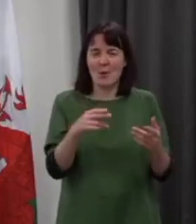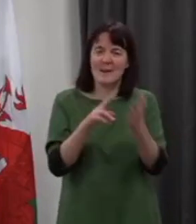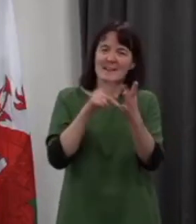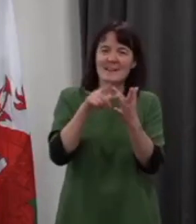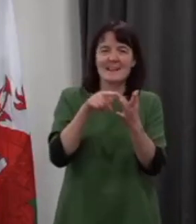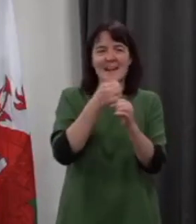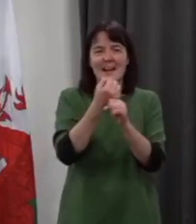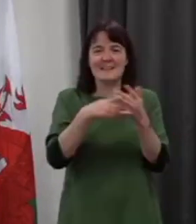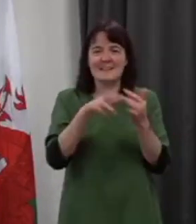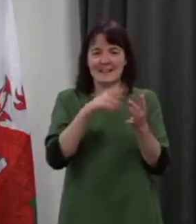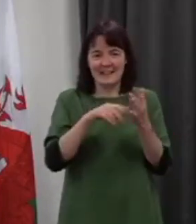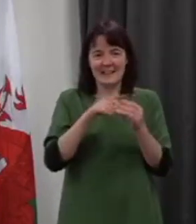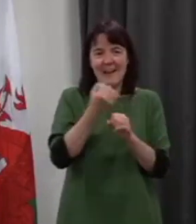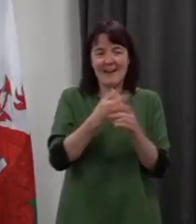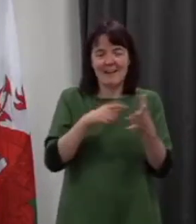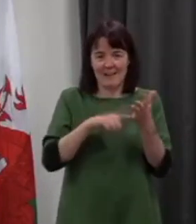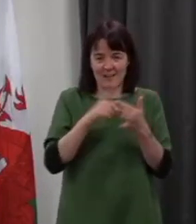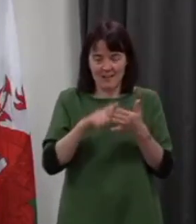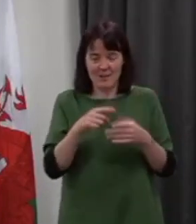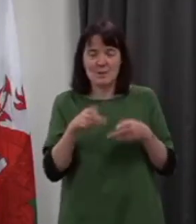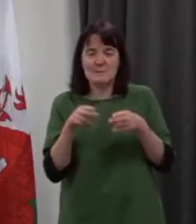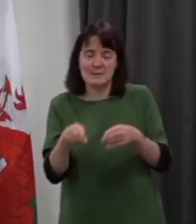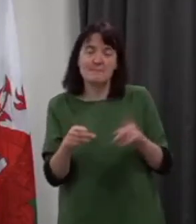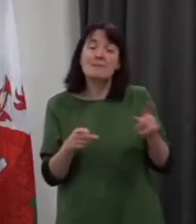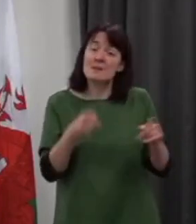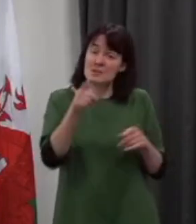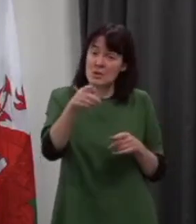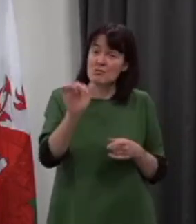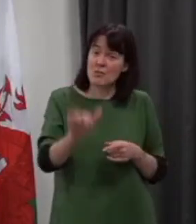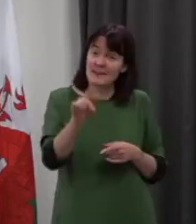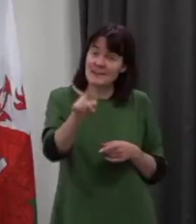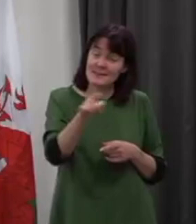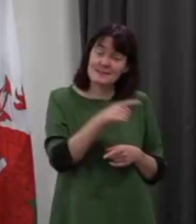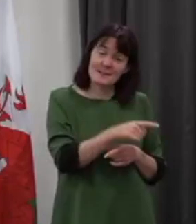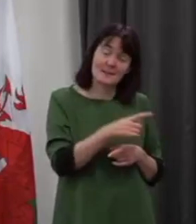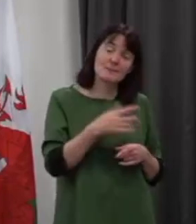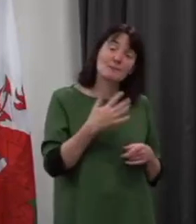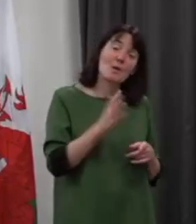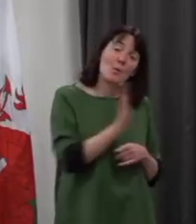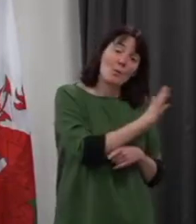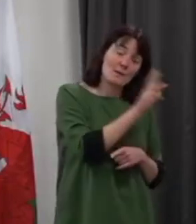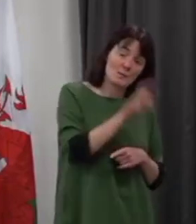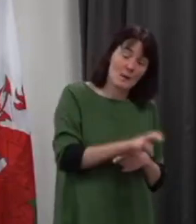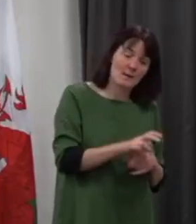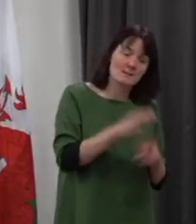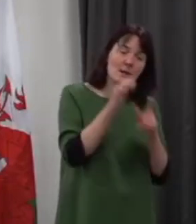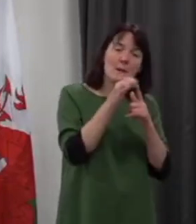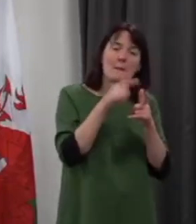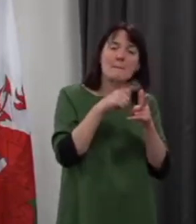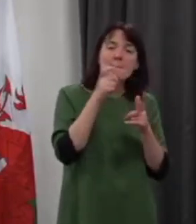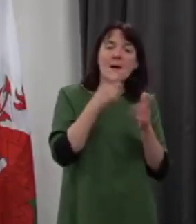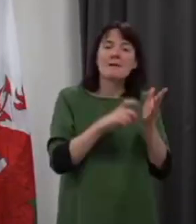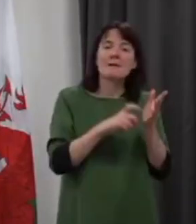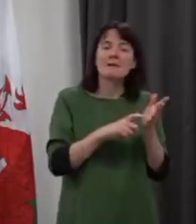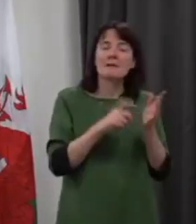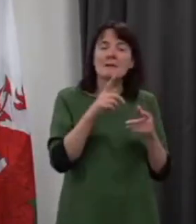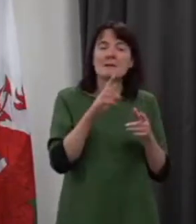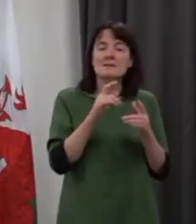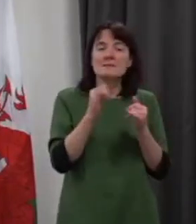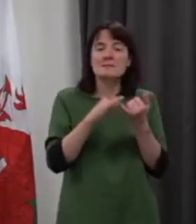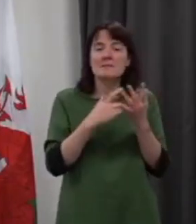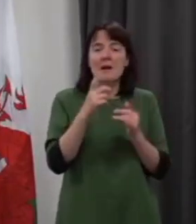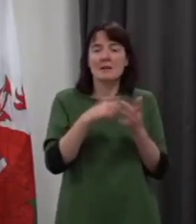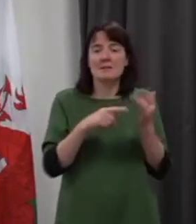confirmed the plans for West Wales, both Parker Scarlett Stadium, a range of leisure centres that are being converted, and here in the capital,